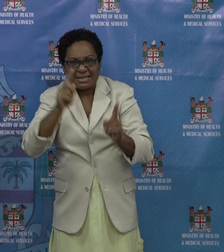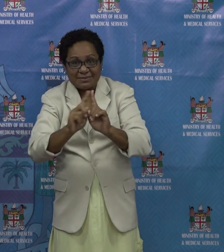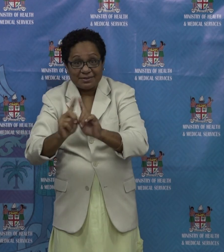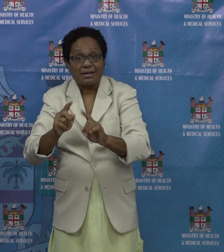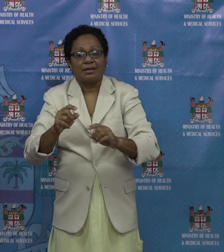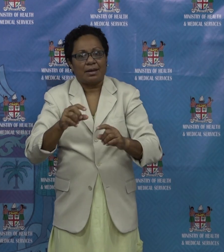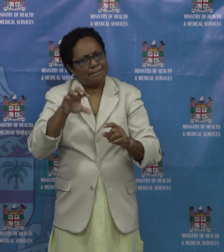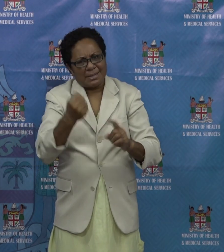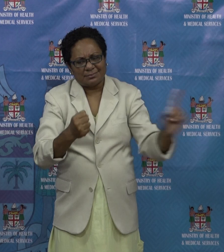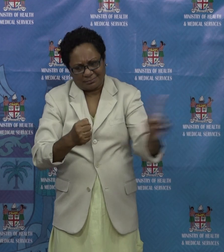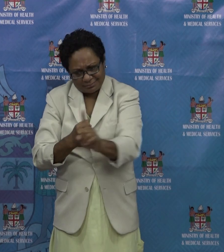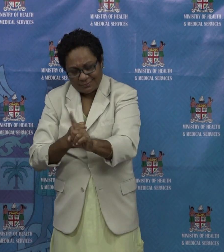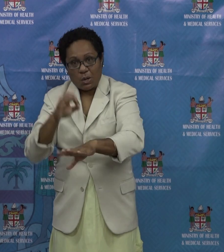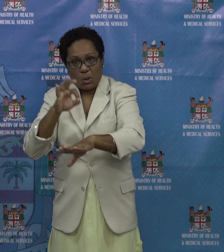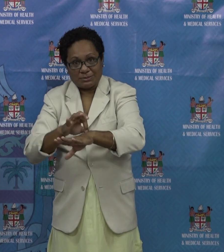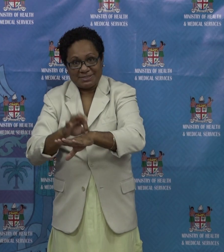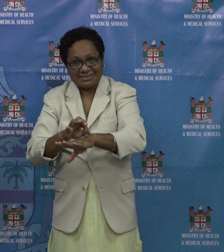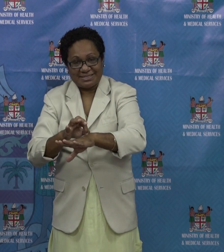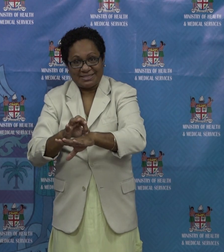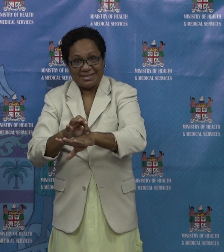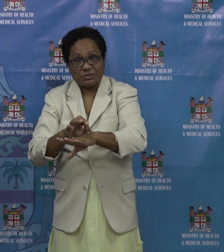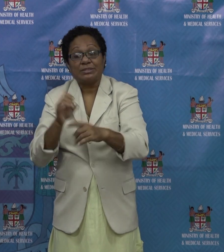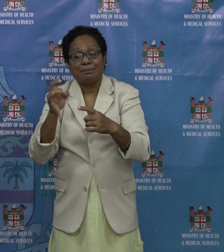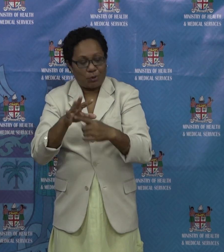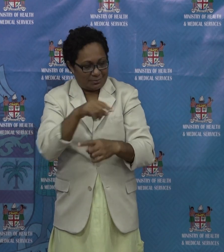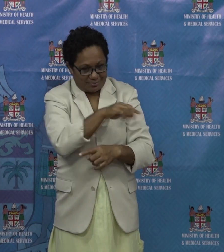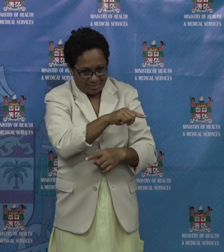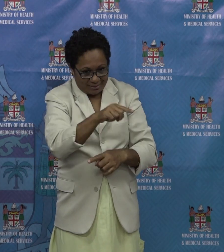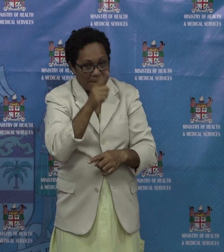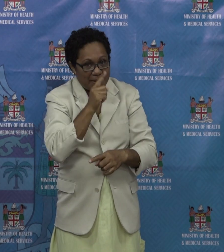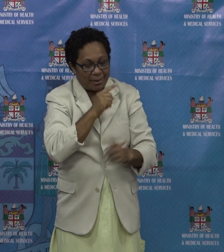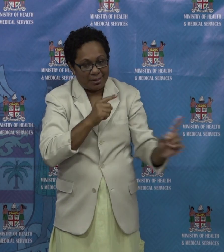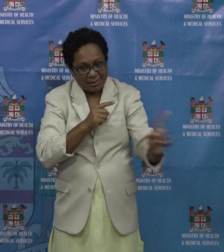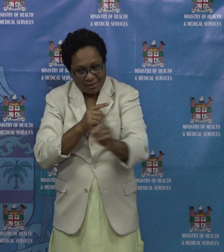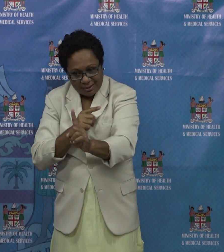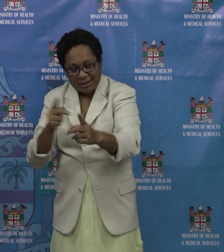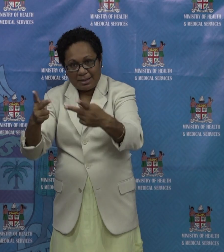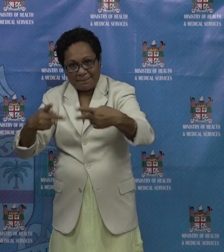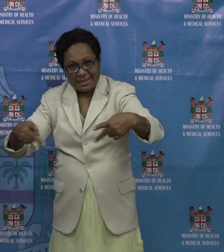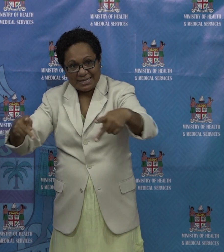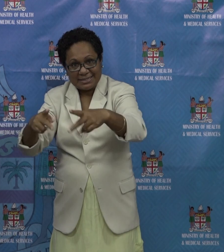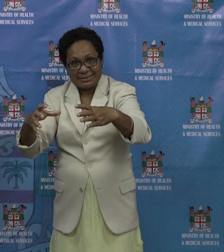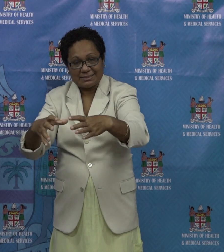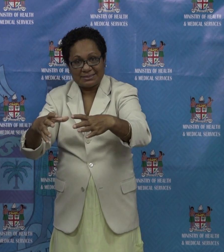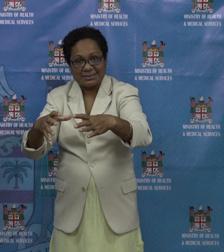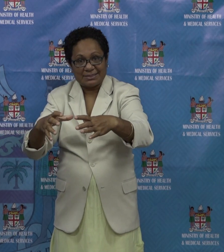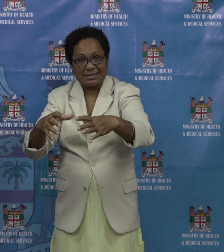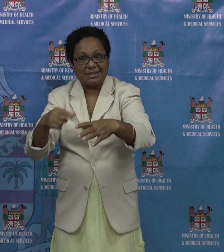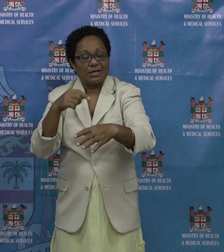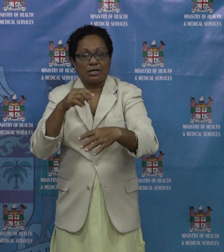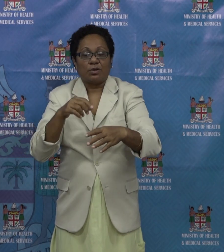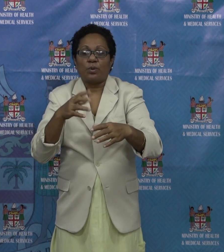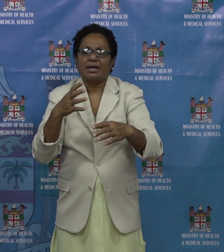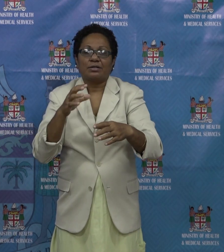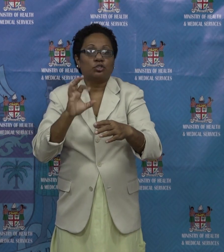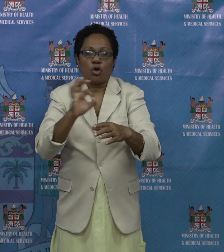present to the hospital, that they do present to a place where they are not accessing the hospital directly,